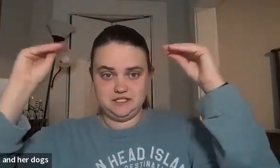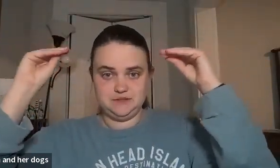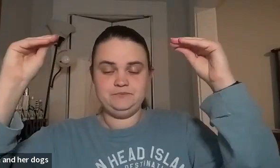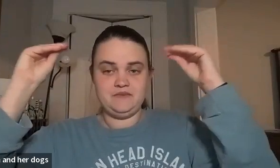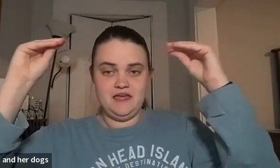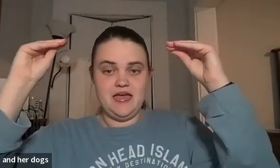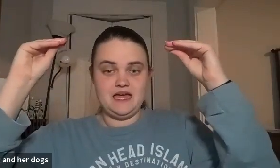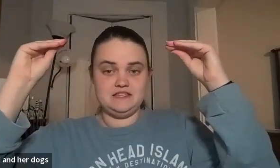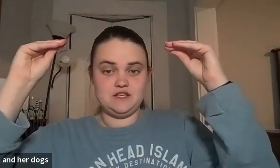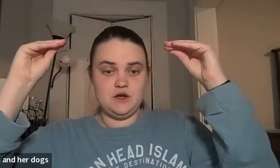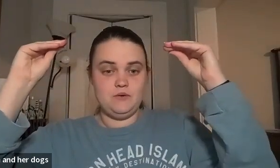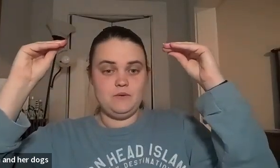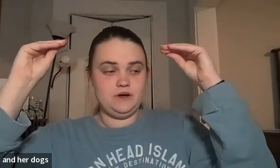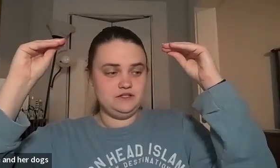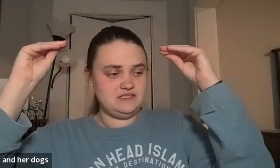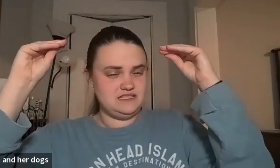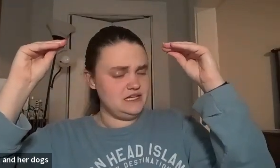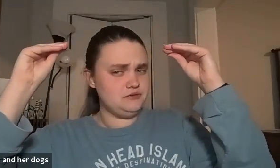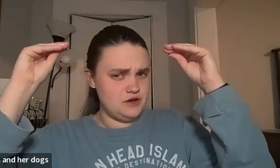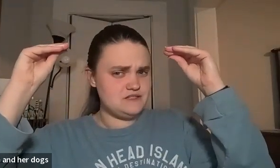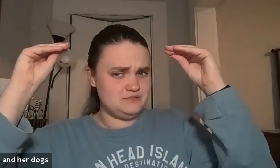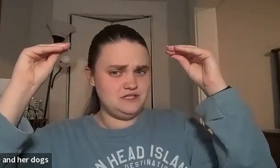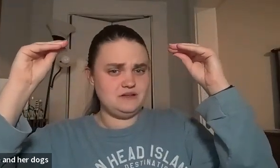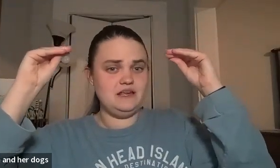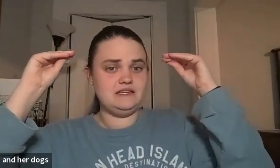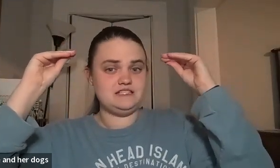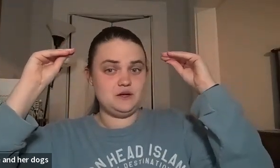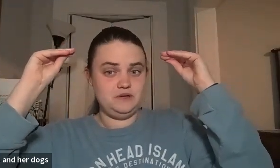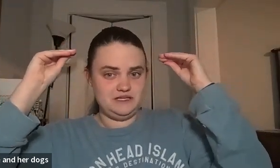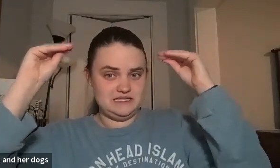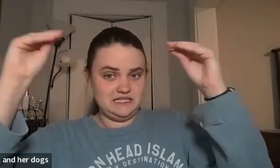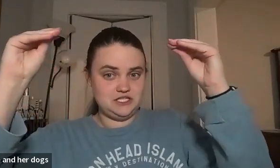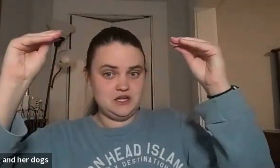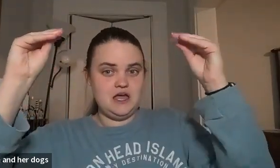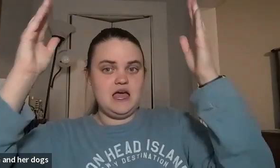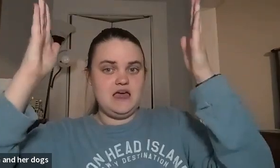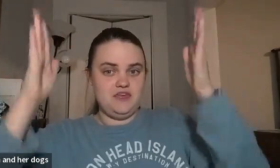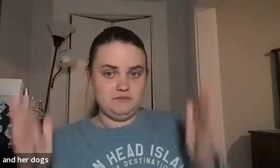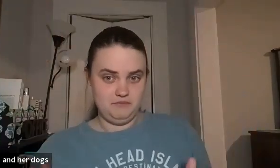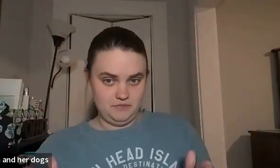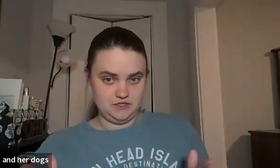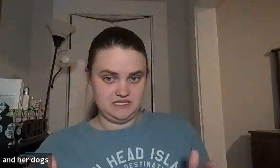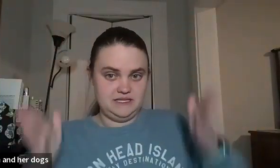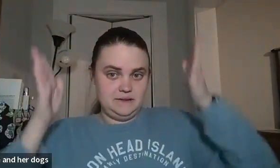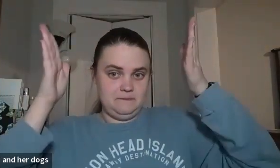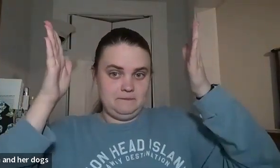teach. And so what you'll see, and you'll notice as we do it, is it's going to be teach and then person.